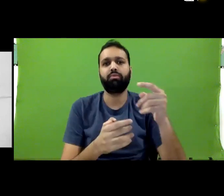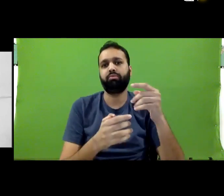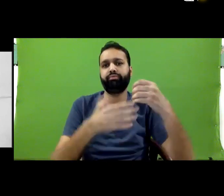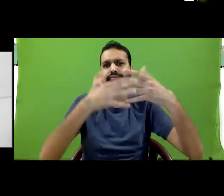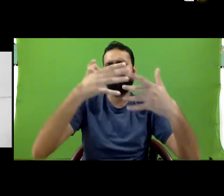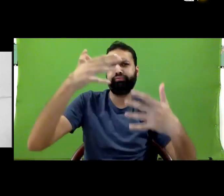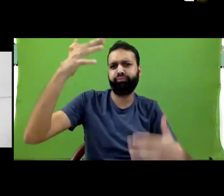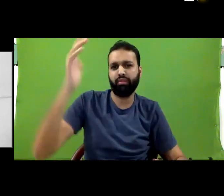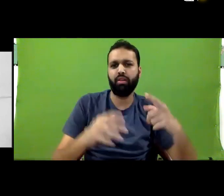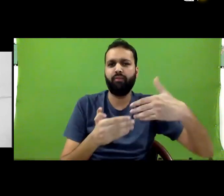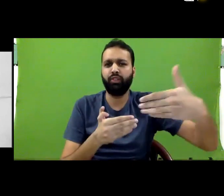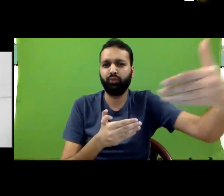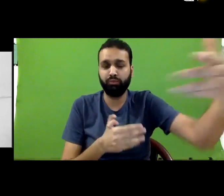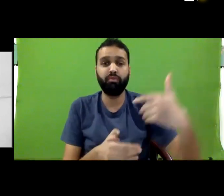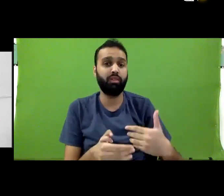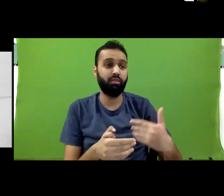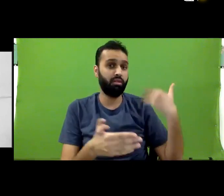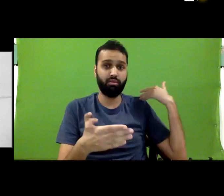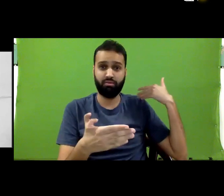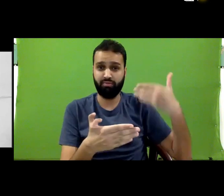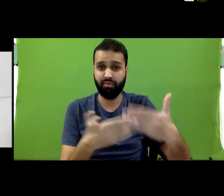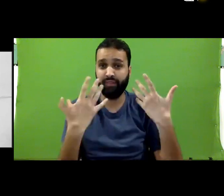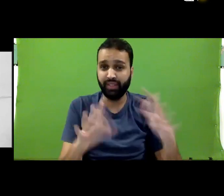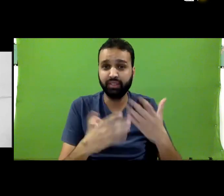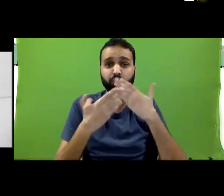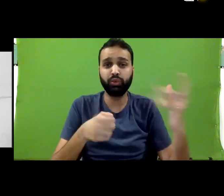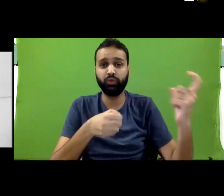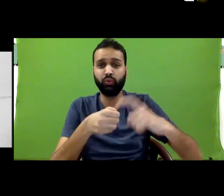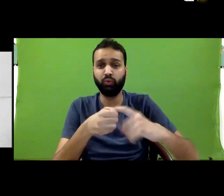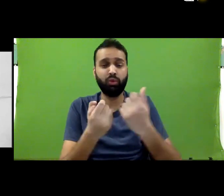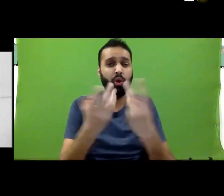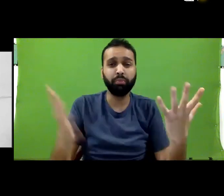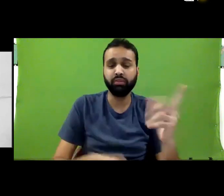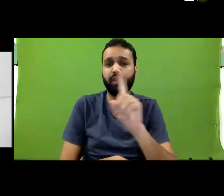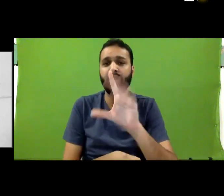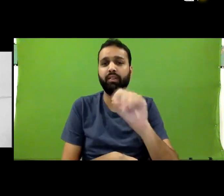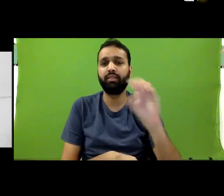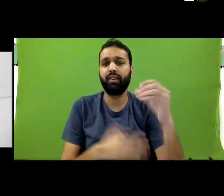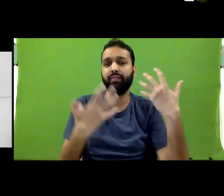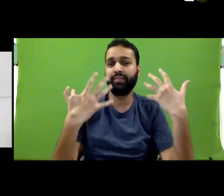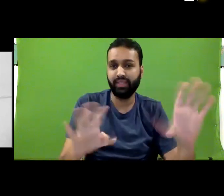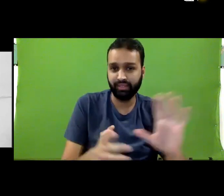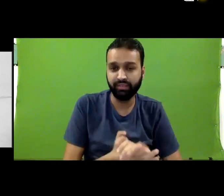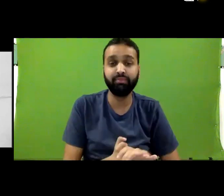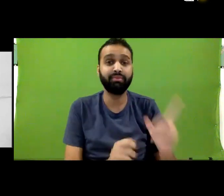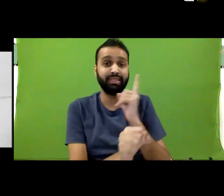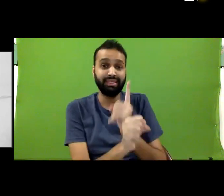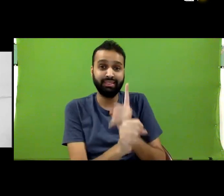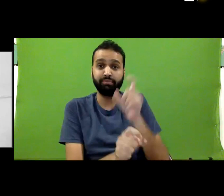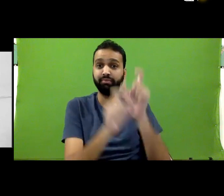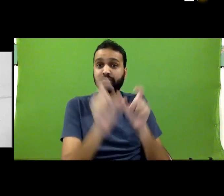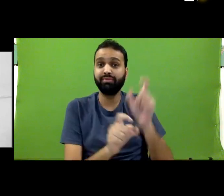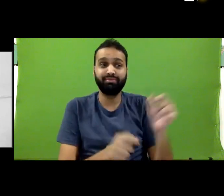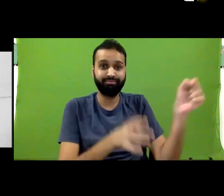everything education related, it's under Sign Medium. And so far we have had 1,500